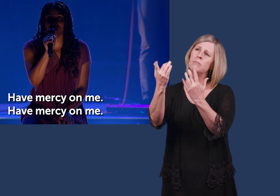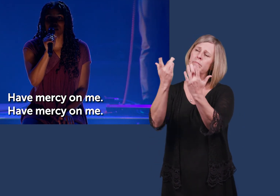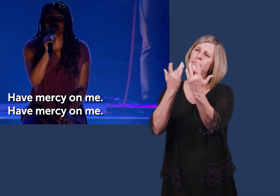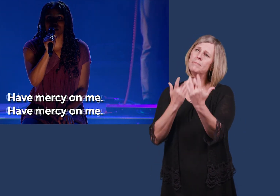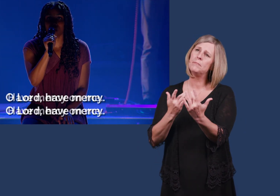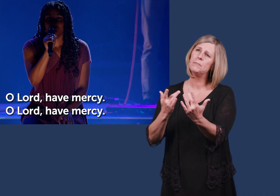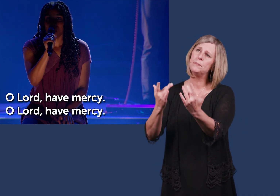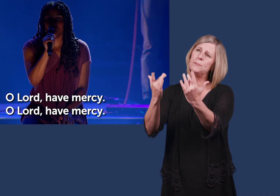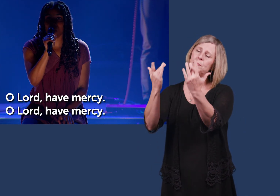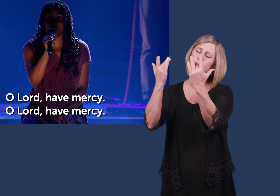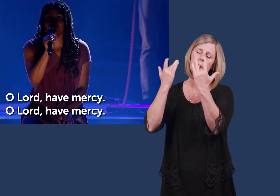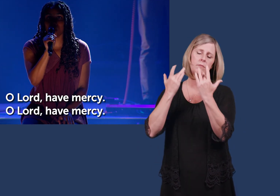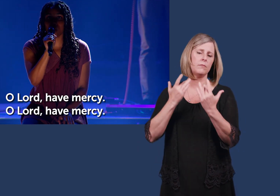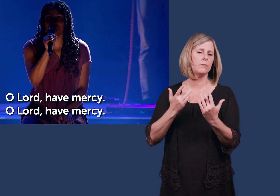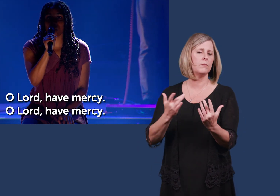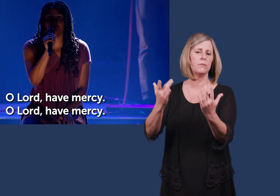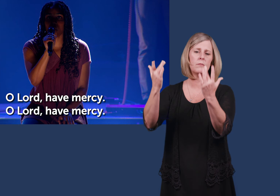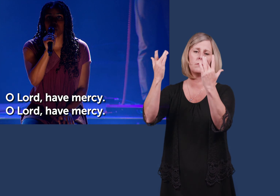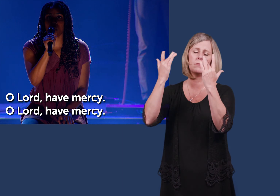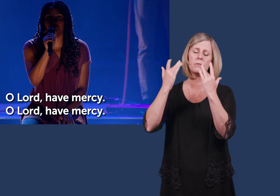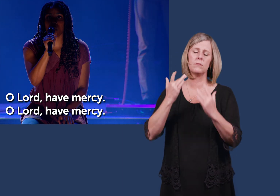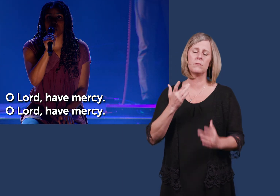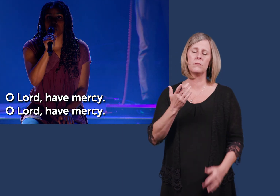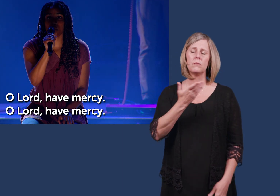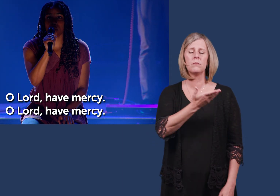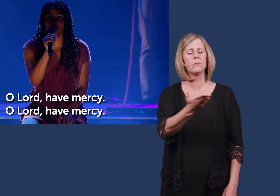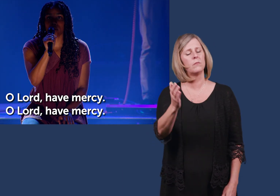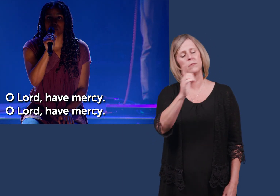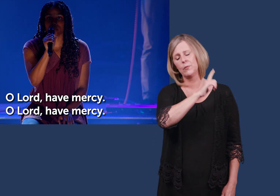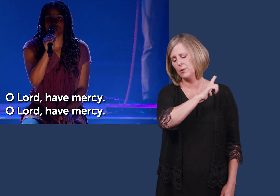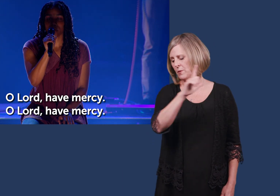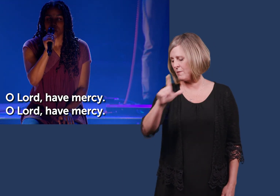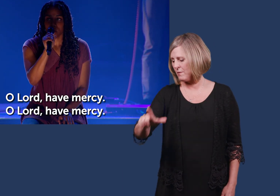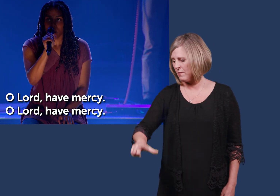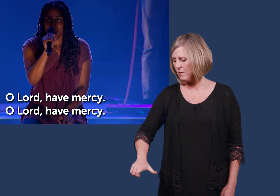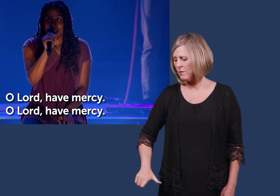on me, oh Lord.